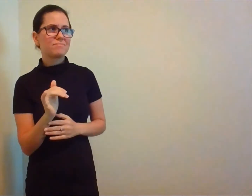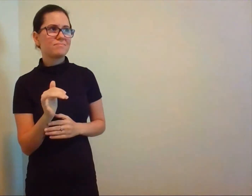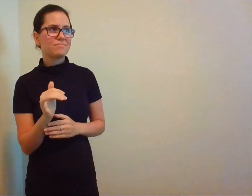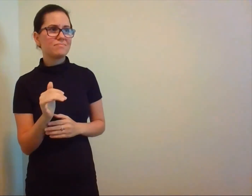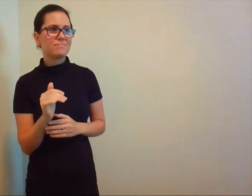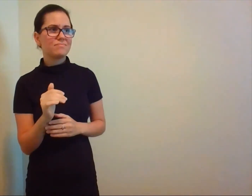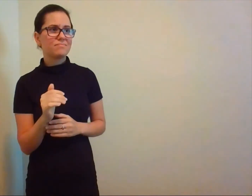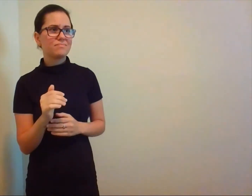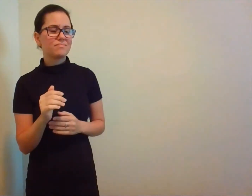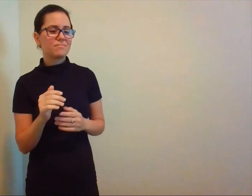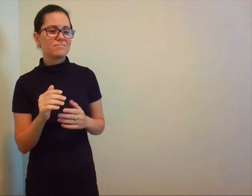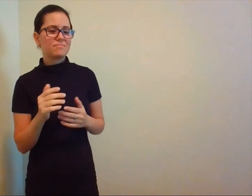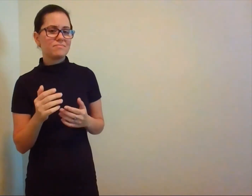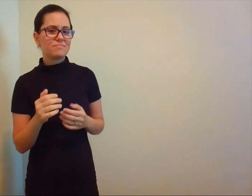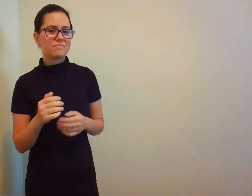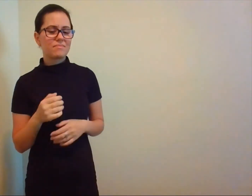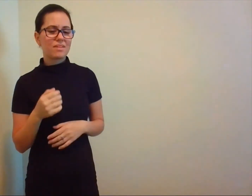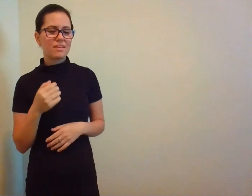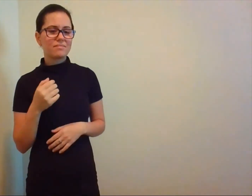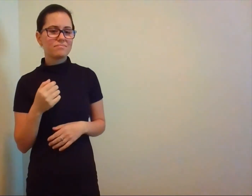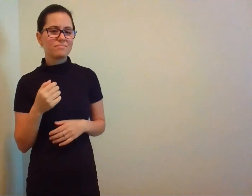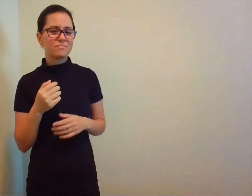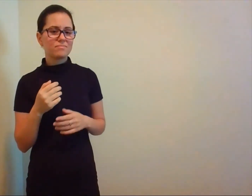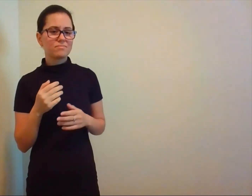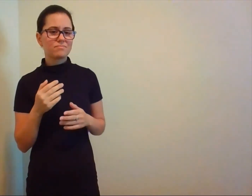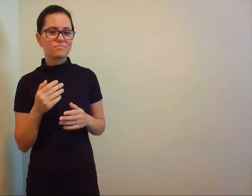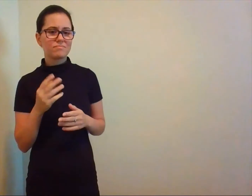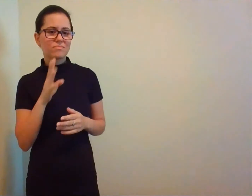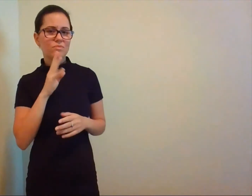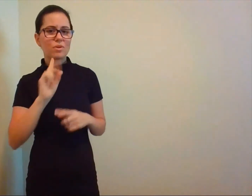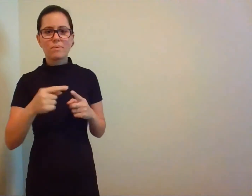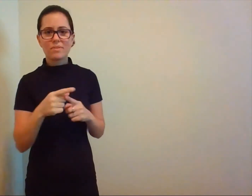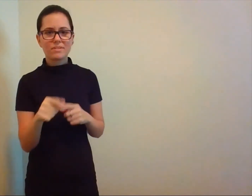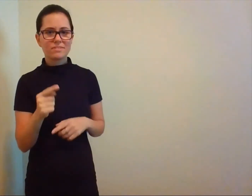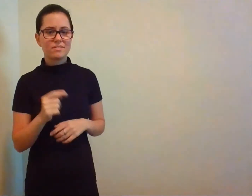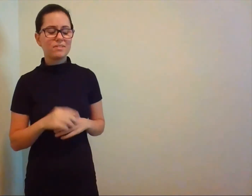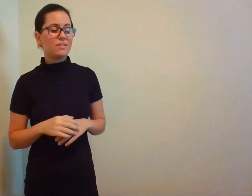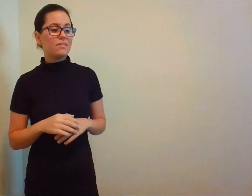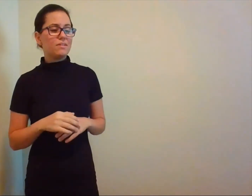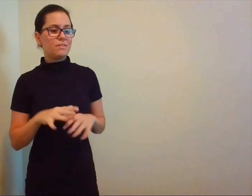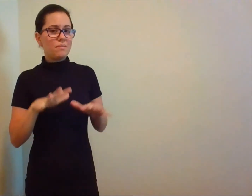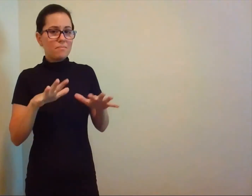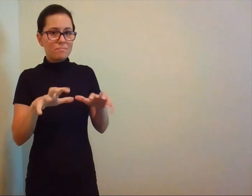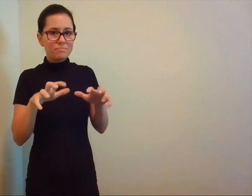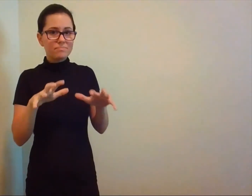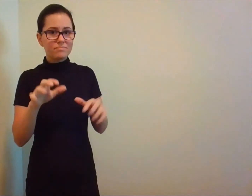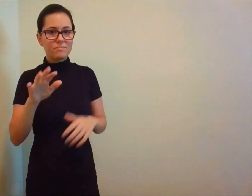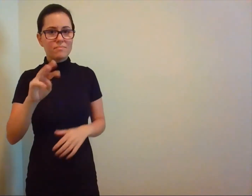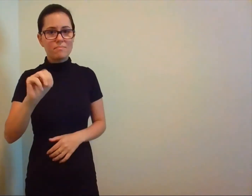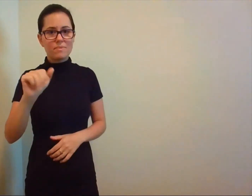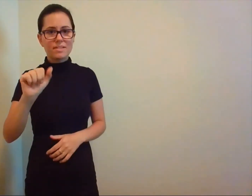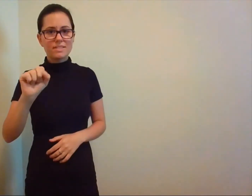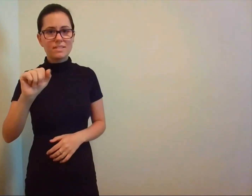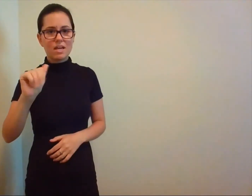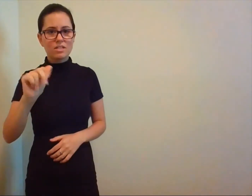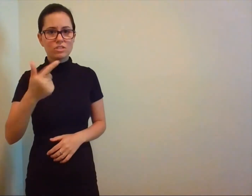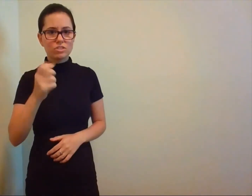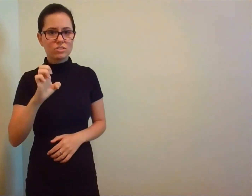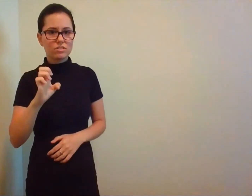mean, we pay other people to do that. You're exactly right. And there's other things we can do, but massages that